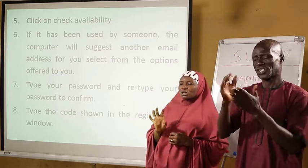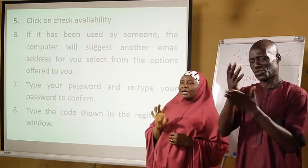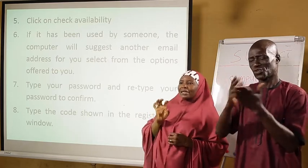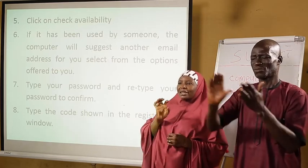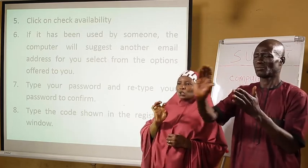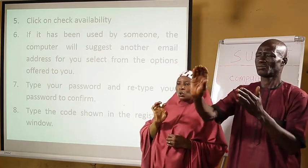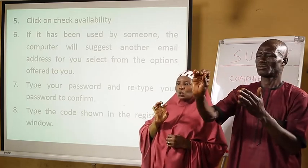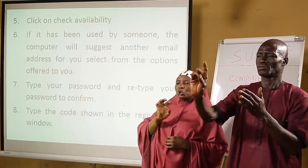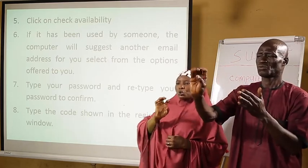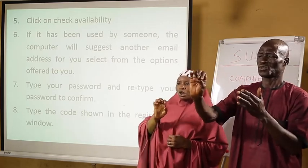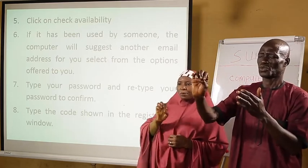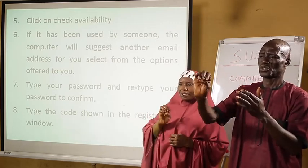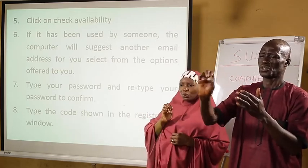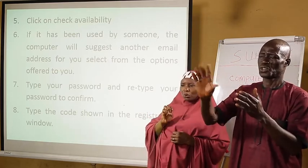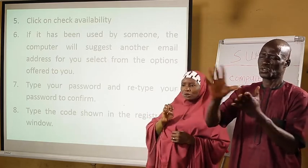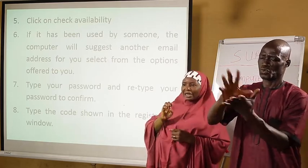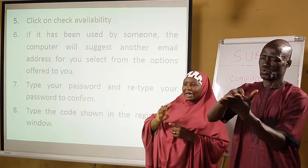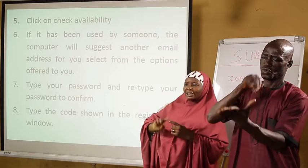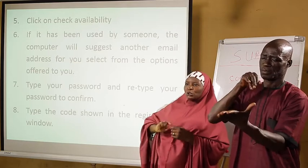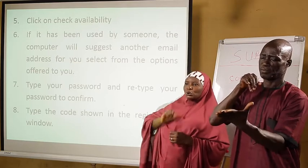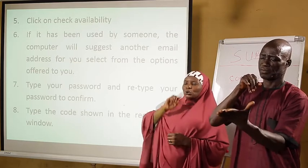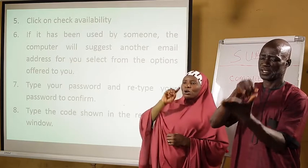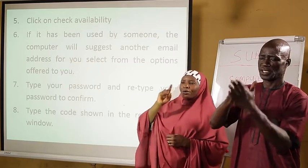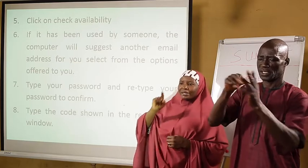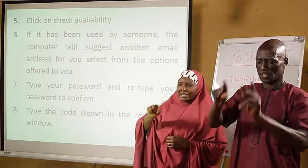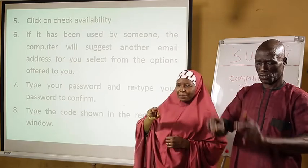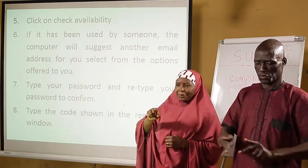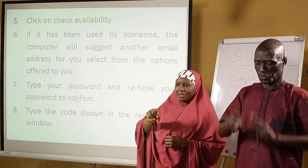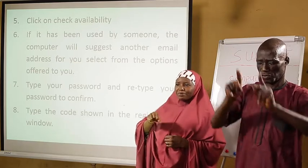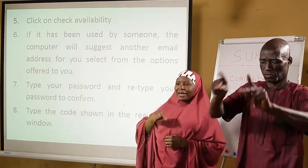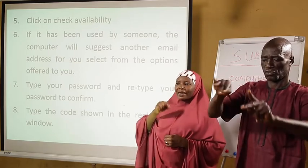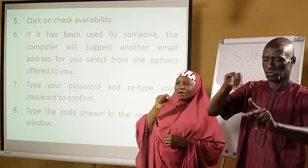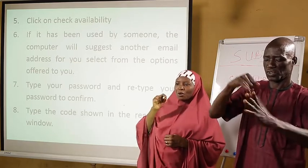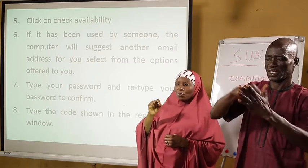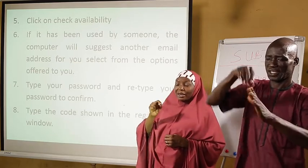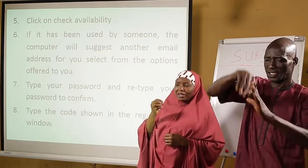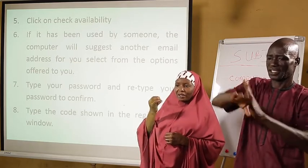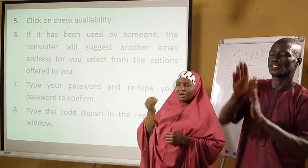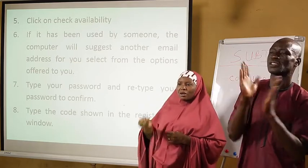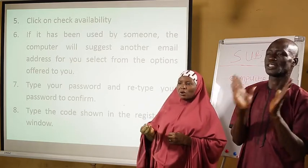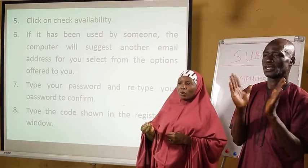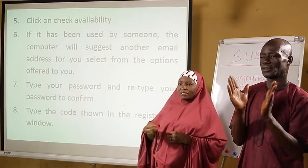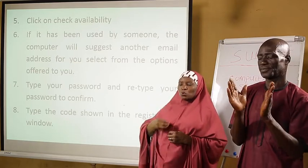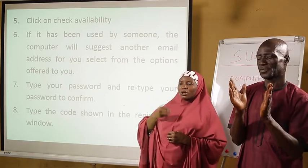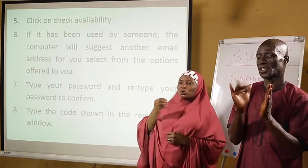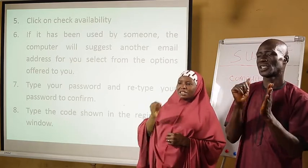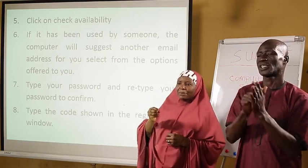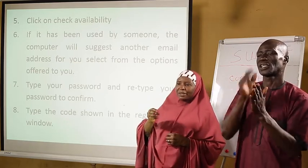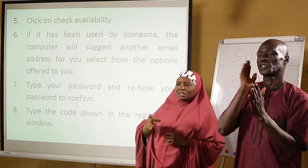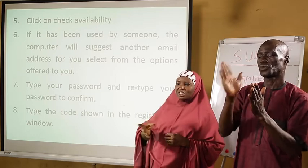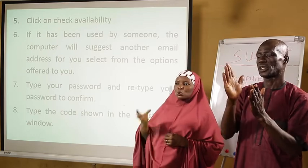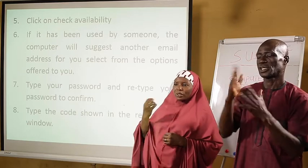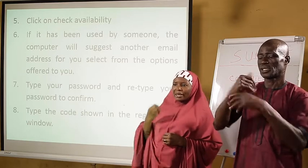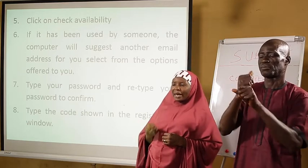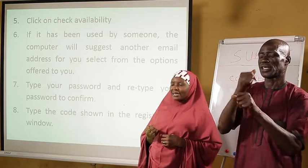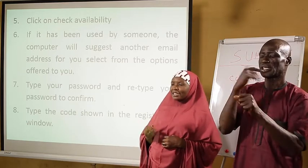code. This code, you copy the code and you retype it by the request. When you type